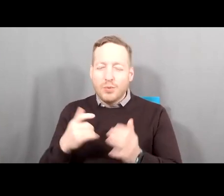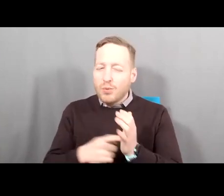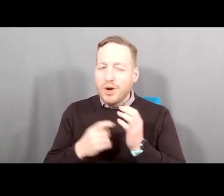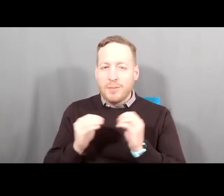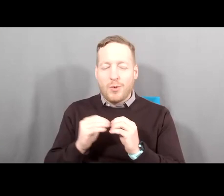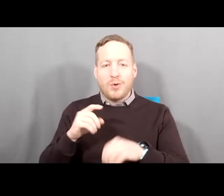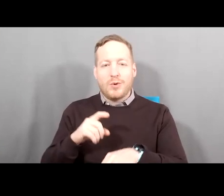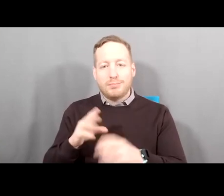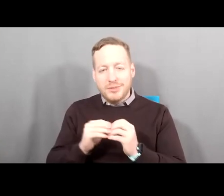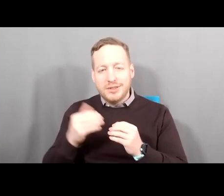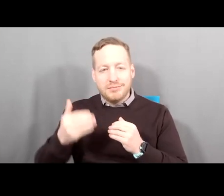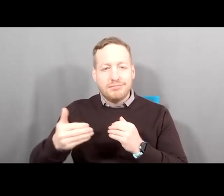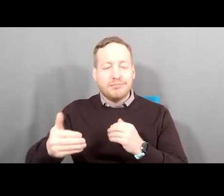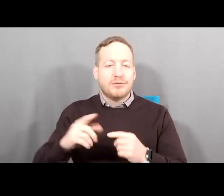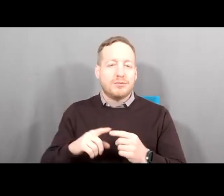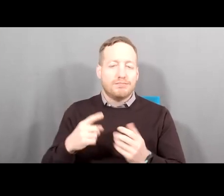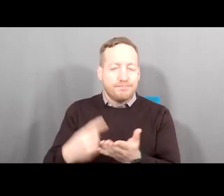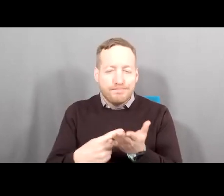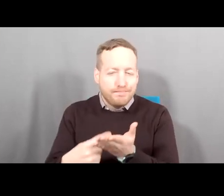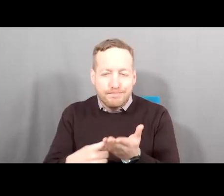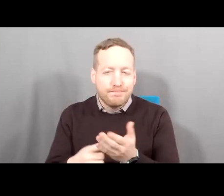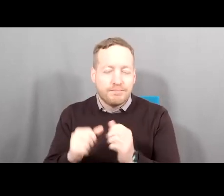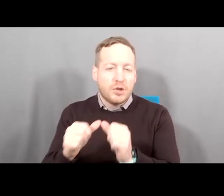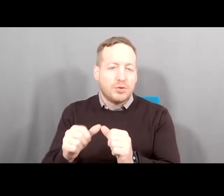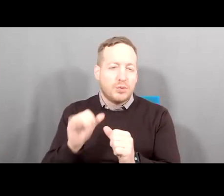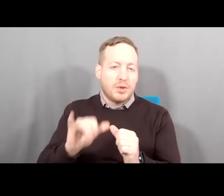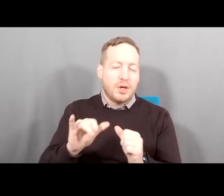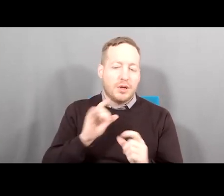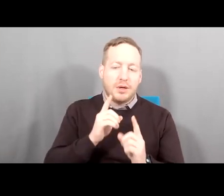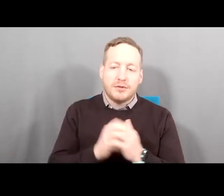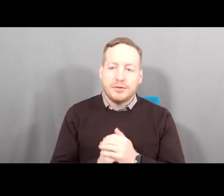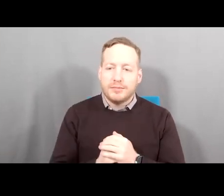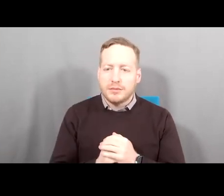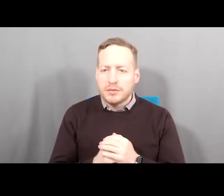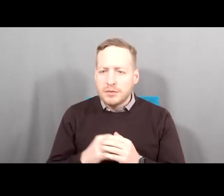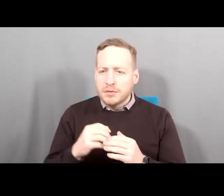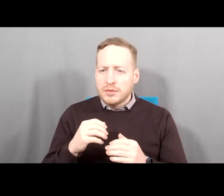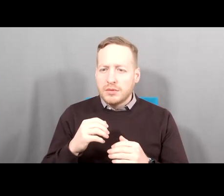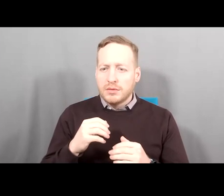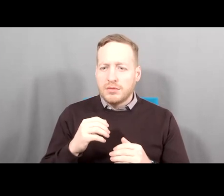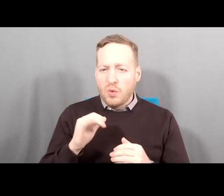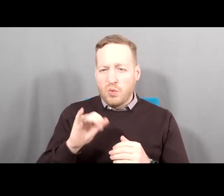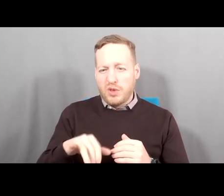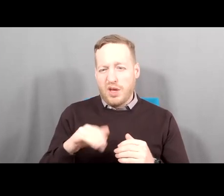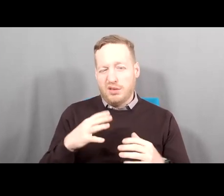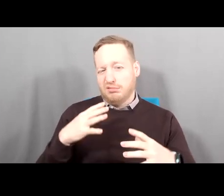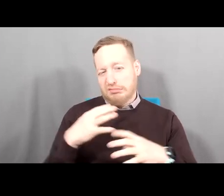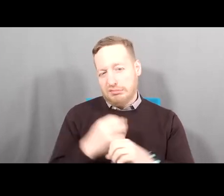ground. So there's a lot of different aspects, and we wanted to have more meetings to talk about that after we had heard from